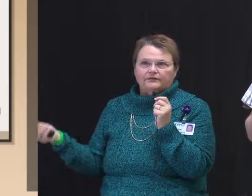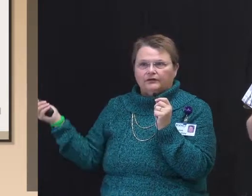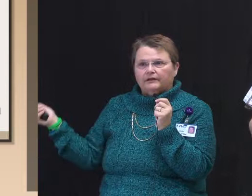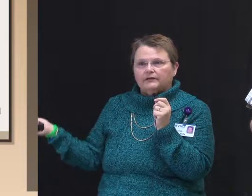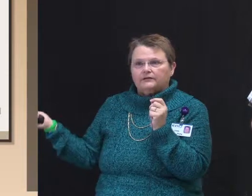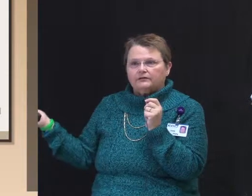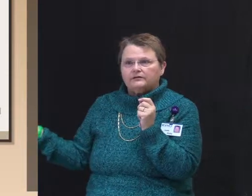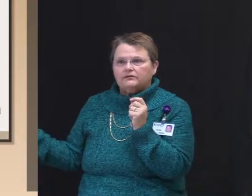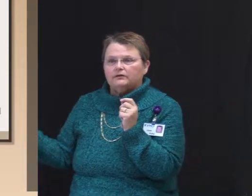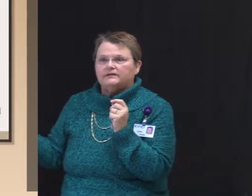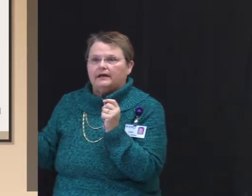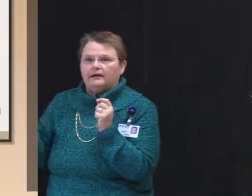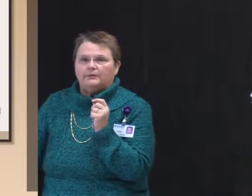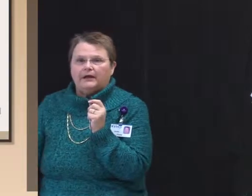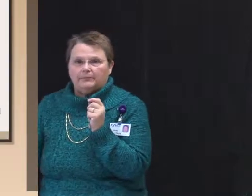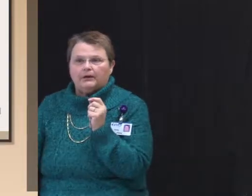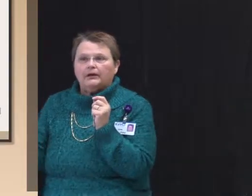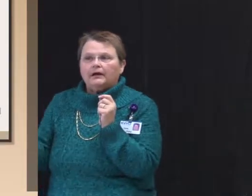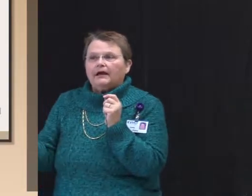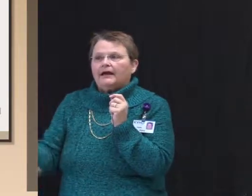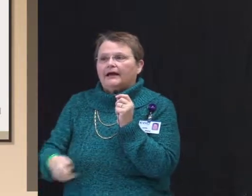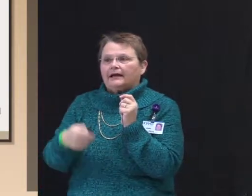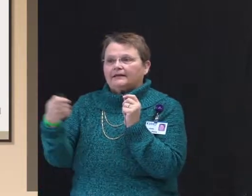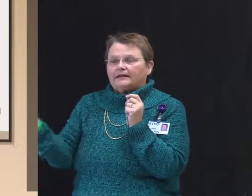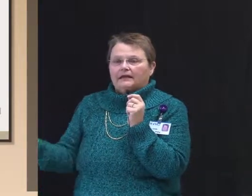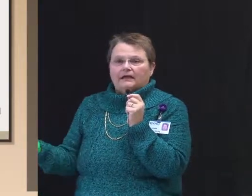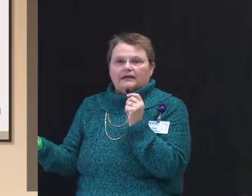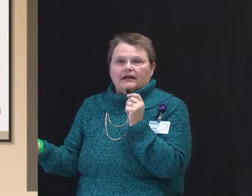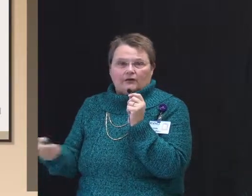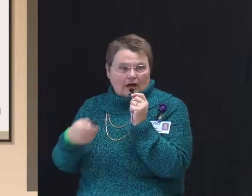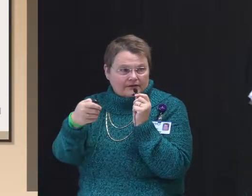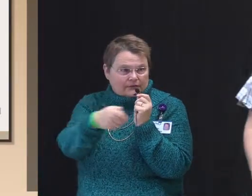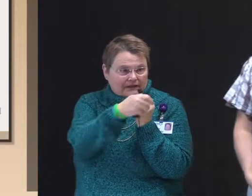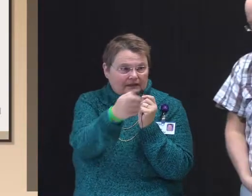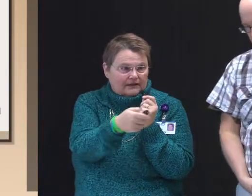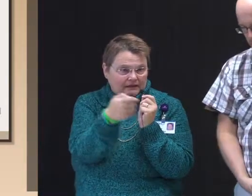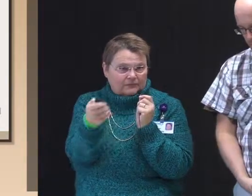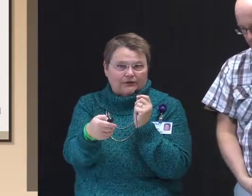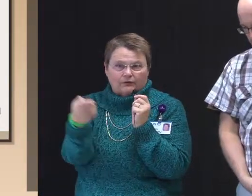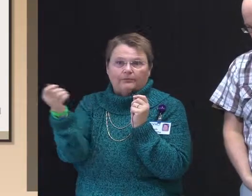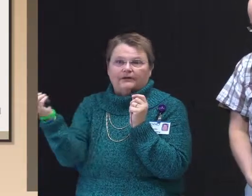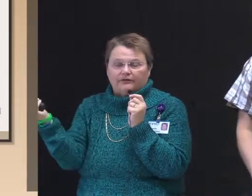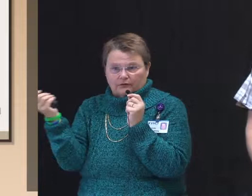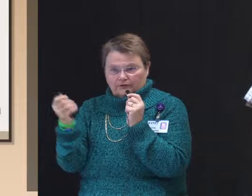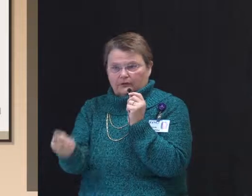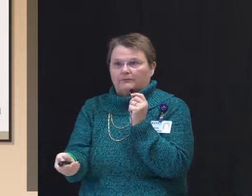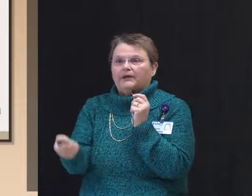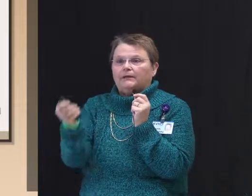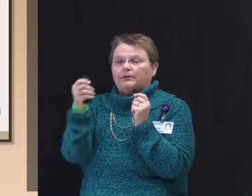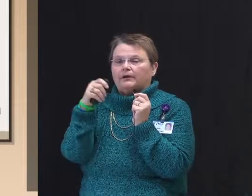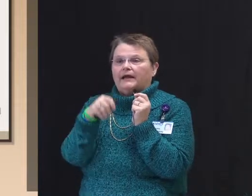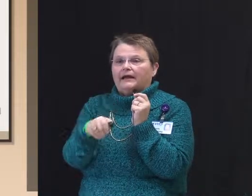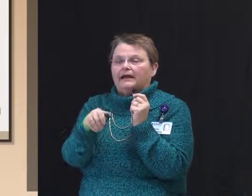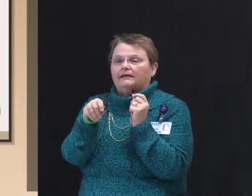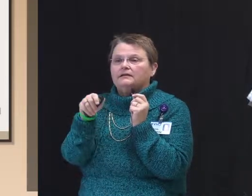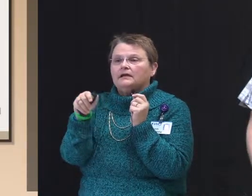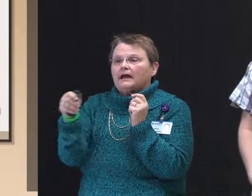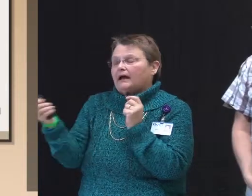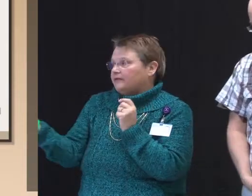if you're going to do the stroke scale on paper and then, and not do it in the computer, but if you do it on paper and have